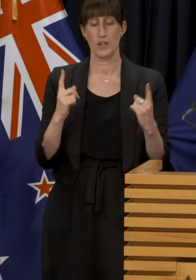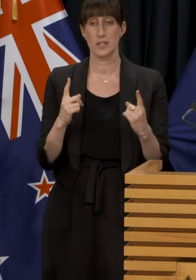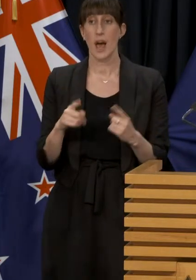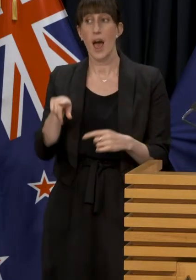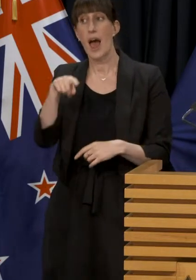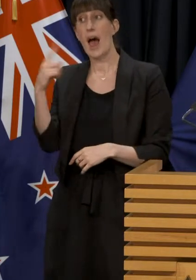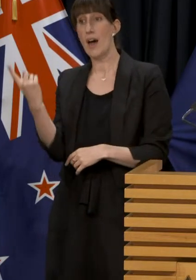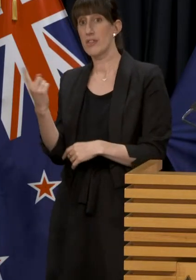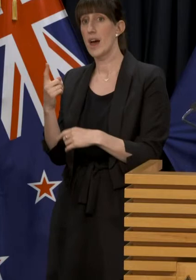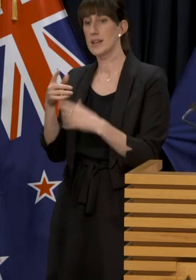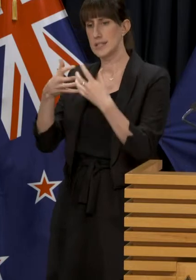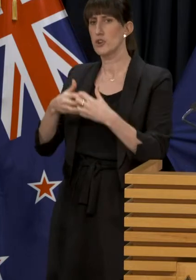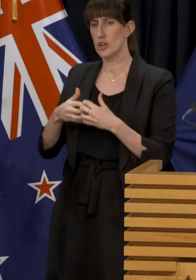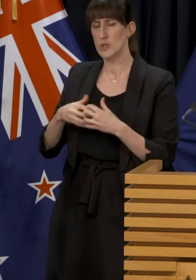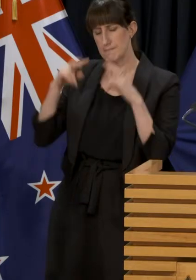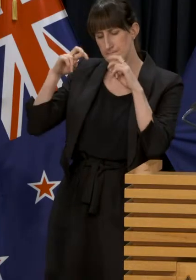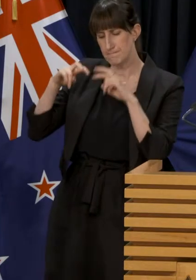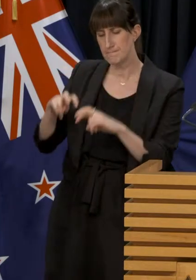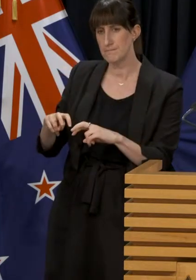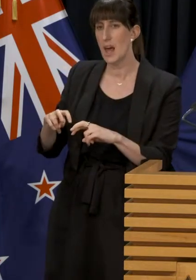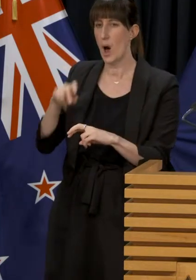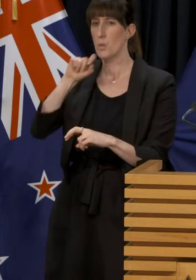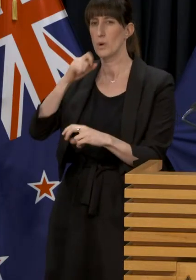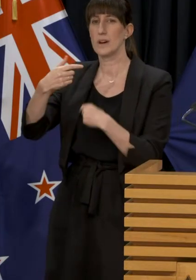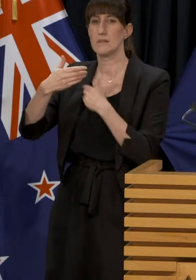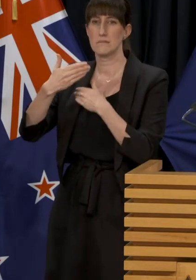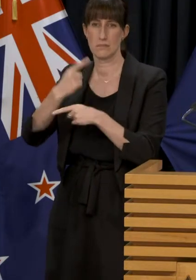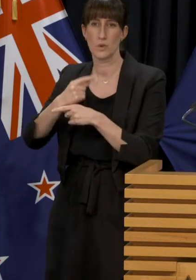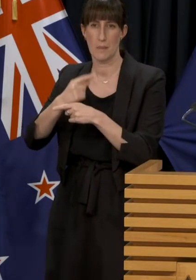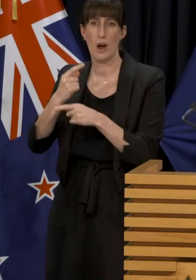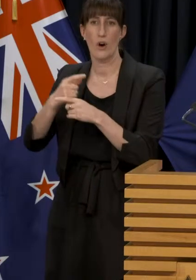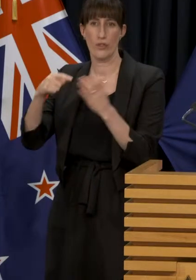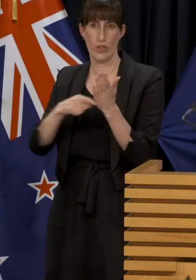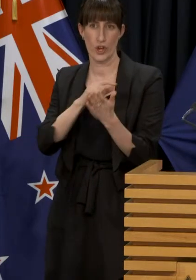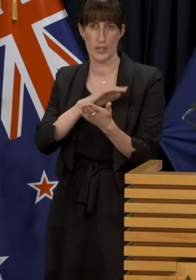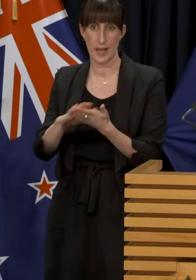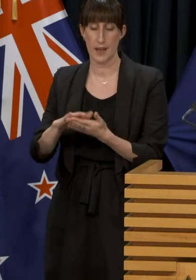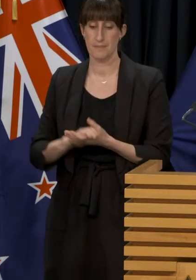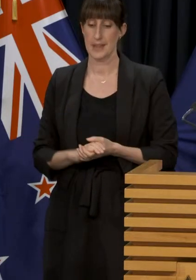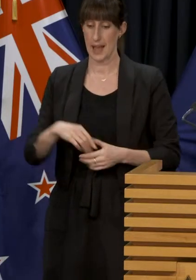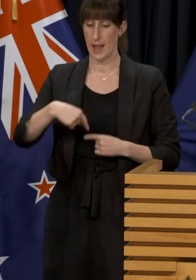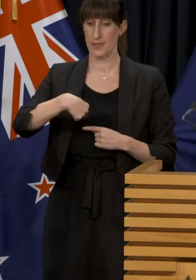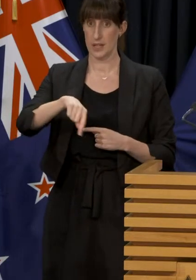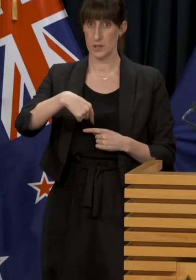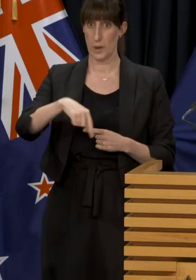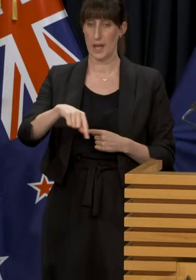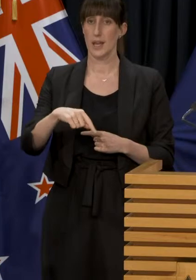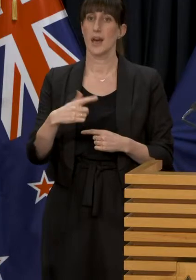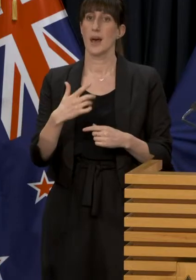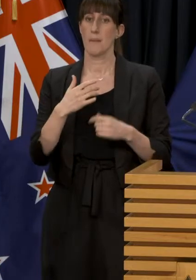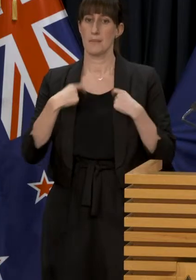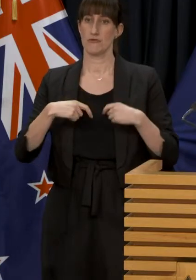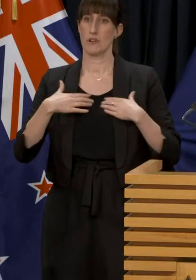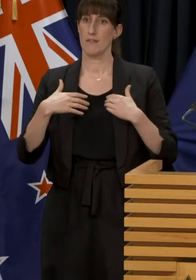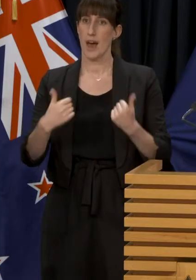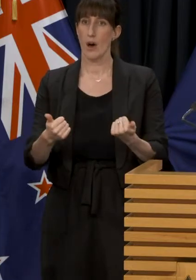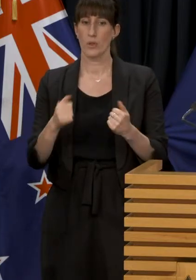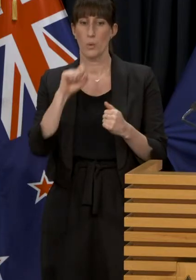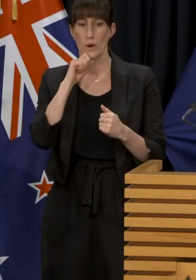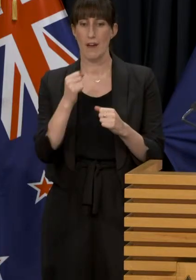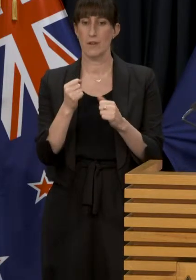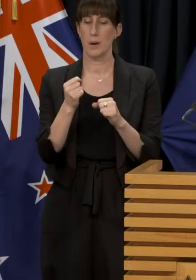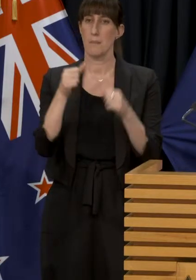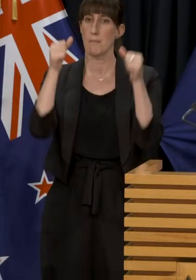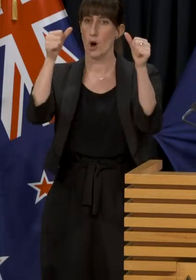more to say about that on Thursday. This week, the Ministry of Health will also be printing posters for GPs to put up in their